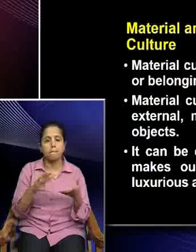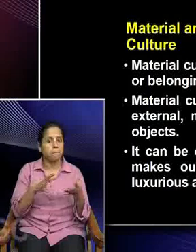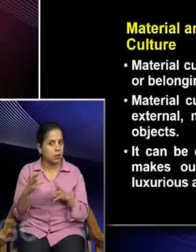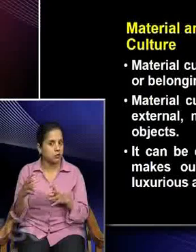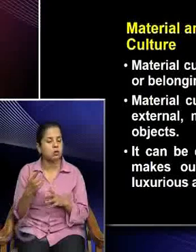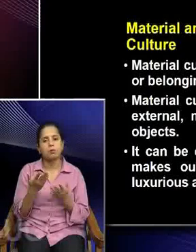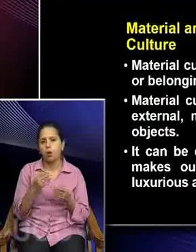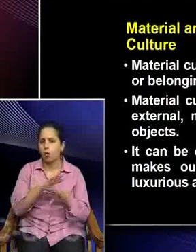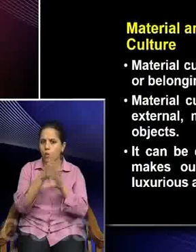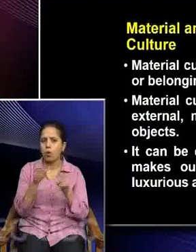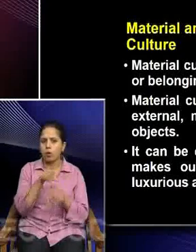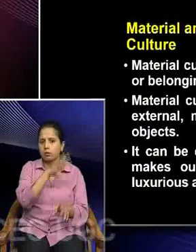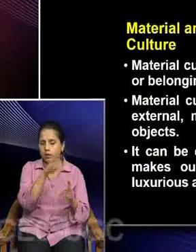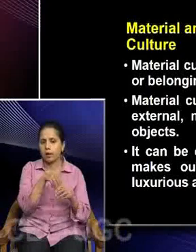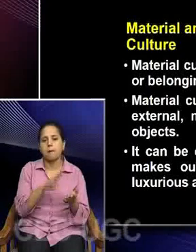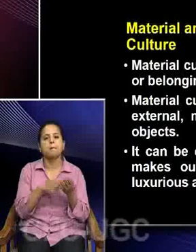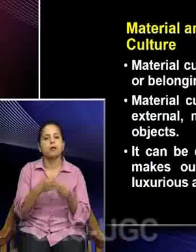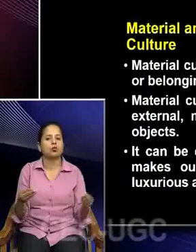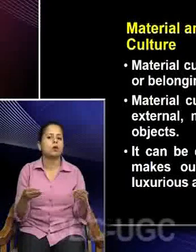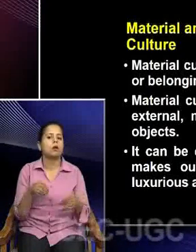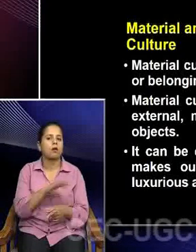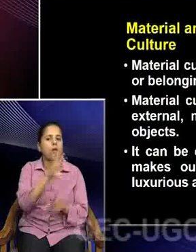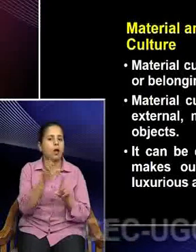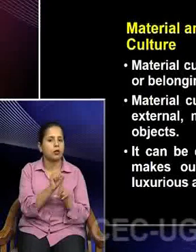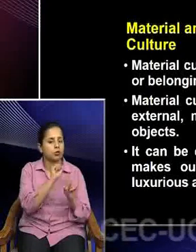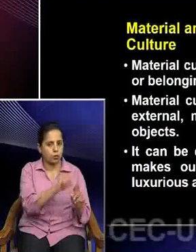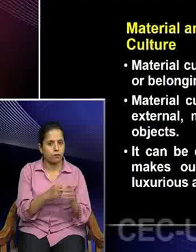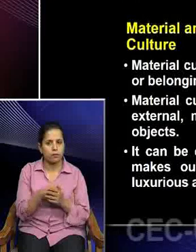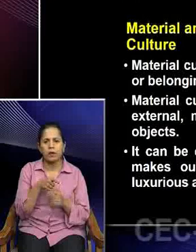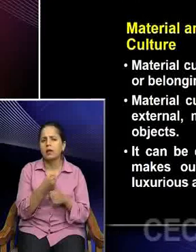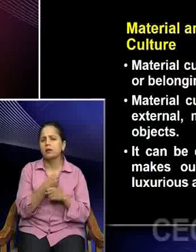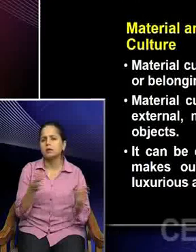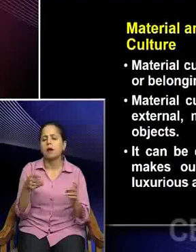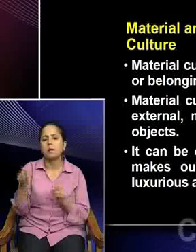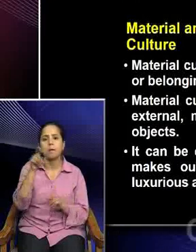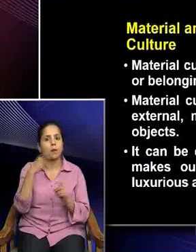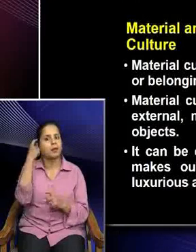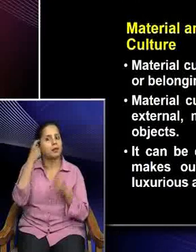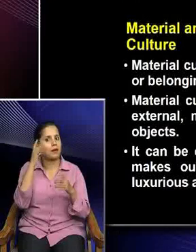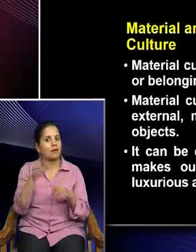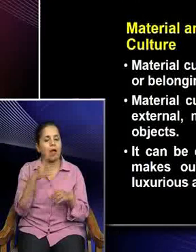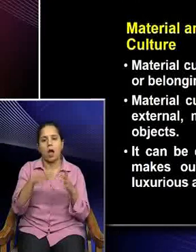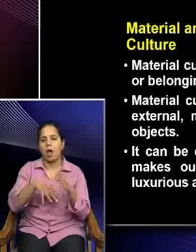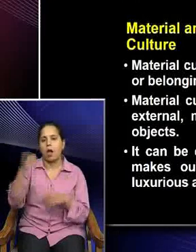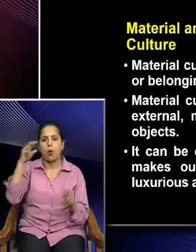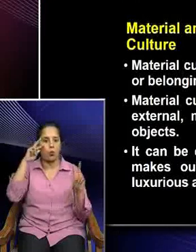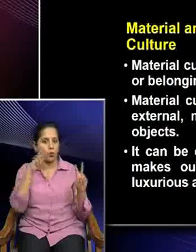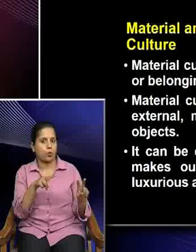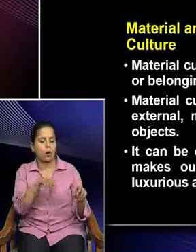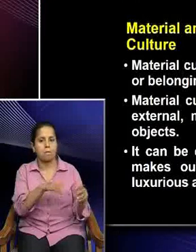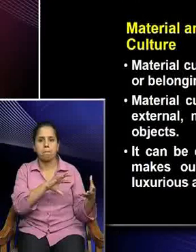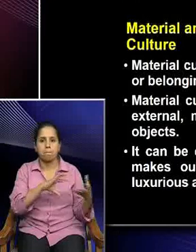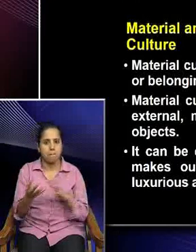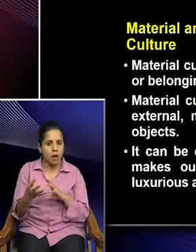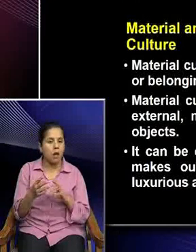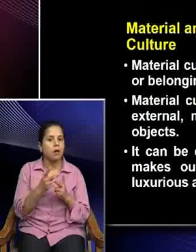the category of material culture. So, it is generally concerned with external, mechanical